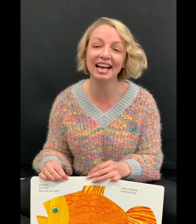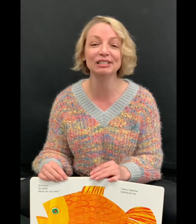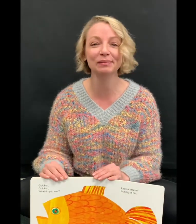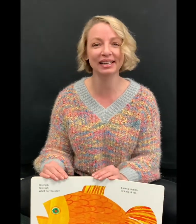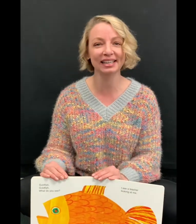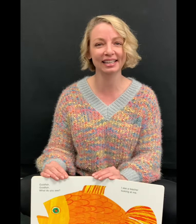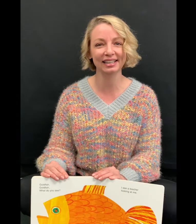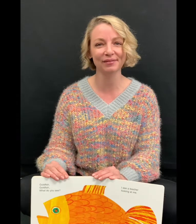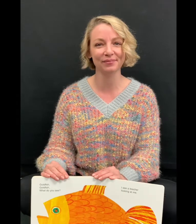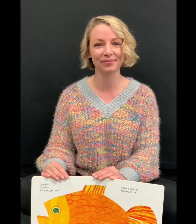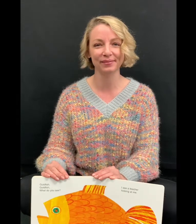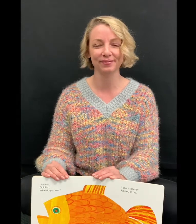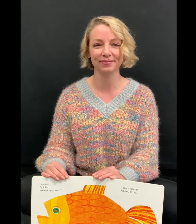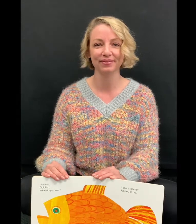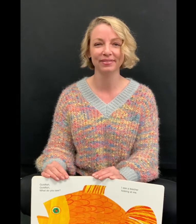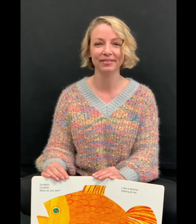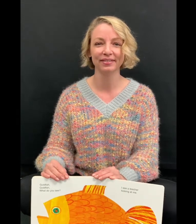me. Blub, blub, blub, blub.